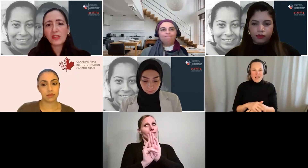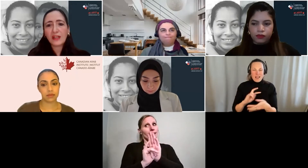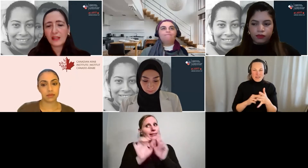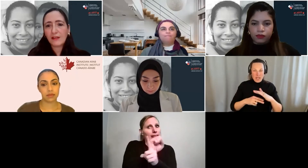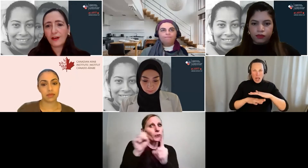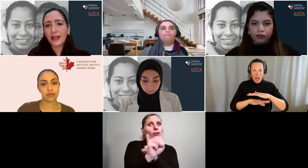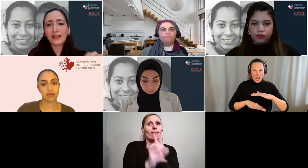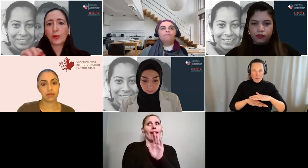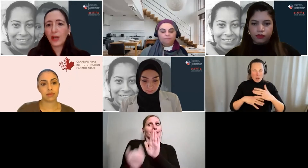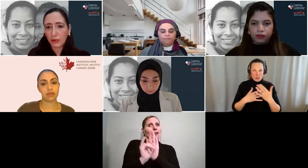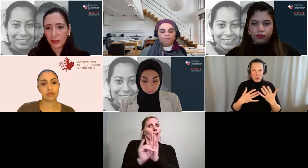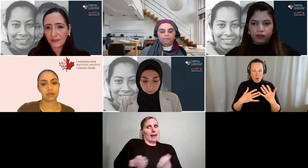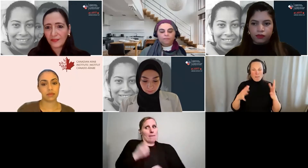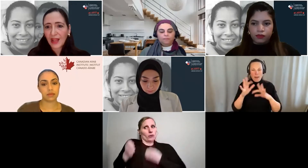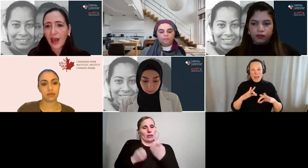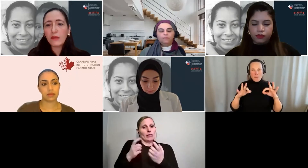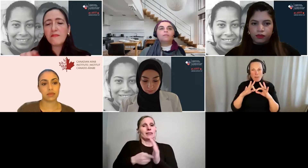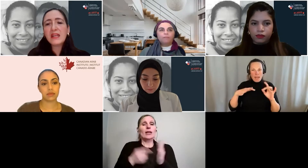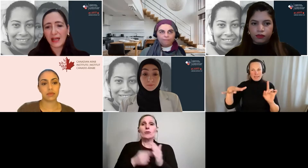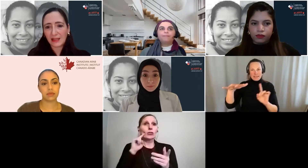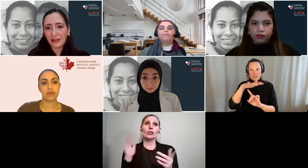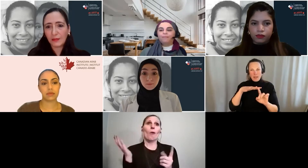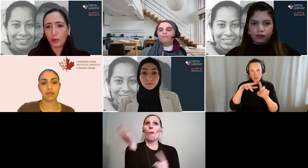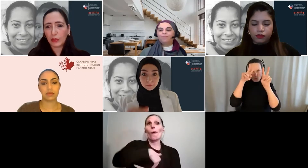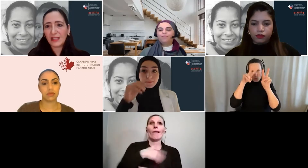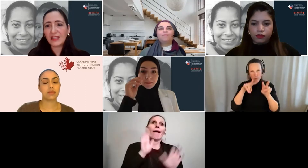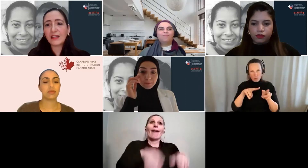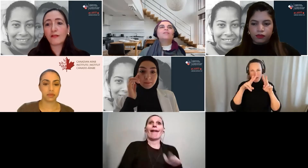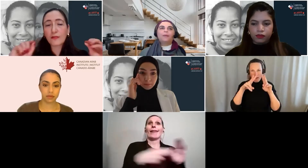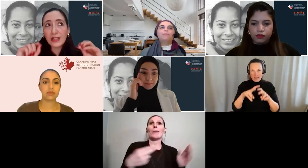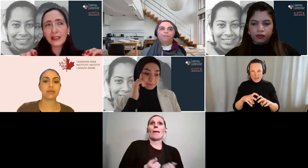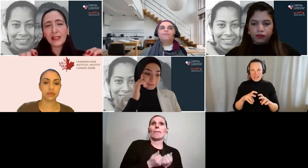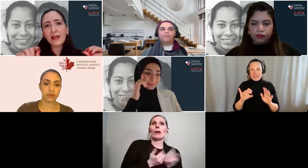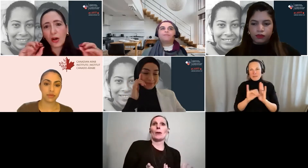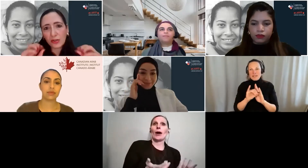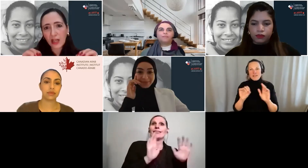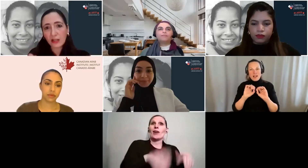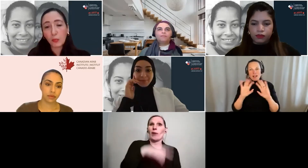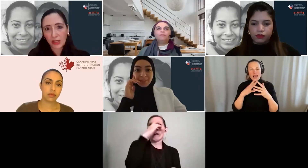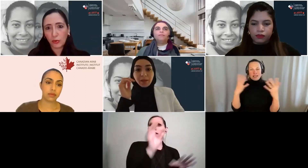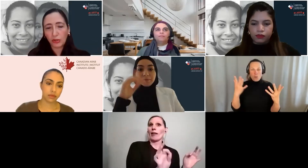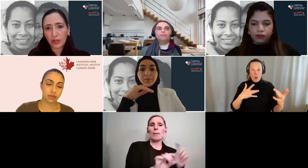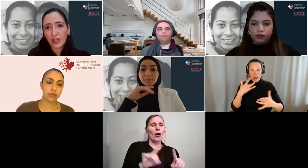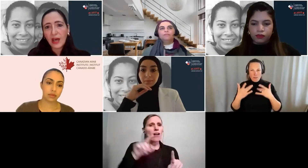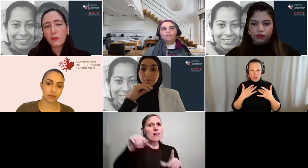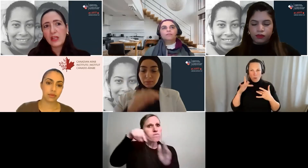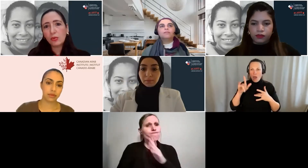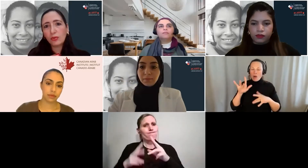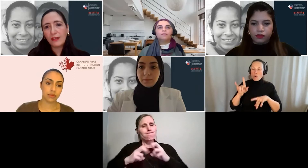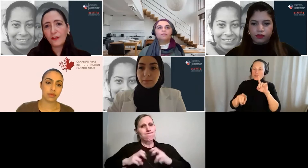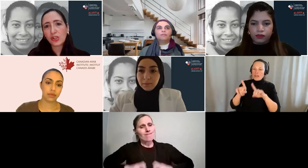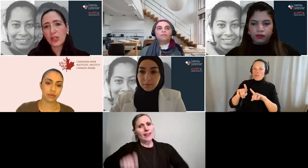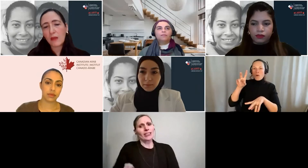we just identify it as burnout and we minimize the problem instead of really understanding what is going on. And we